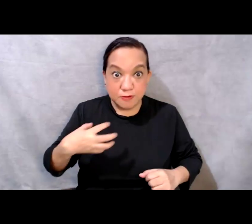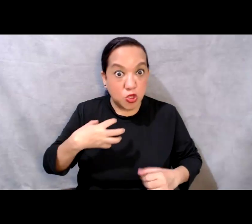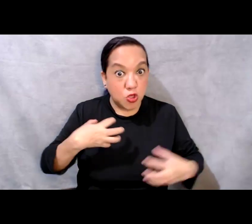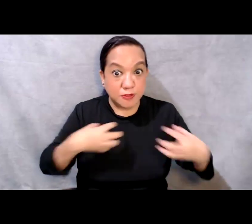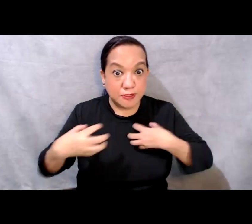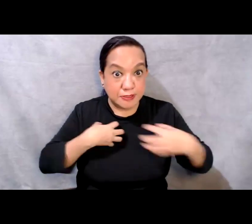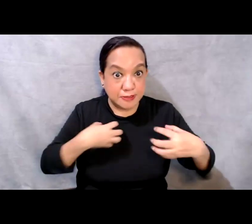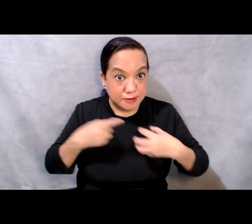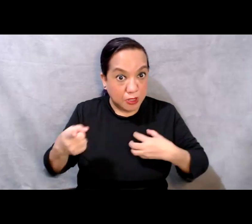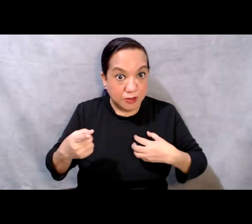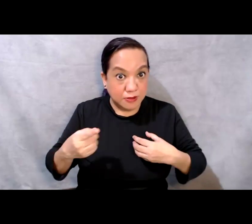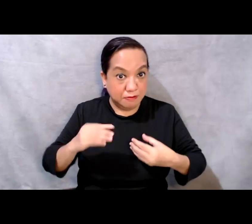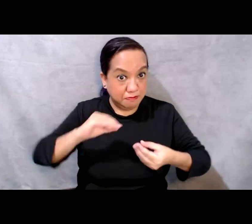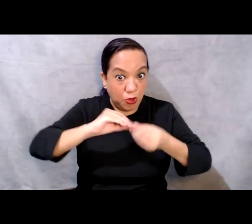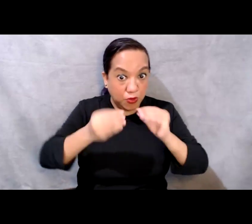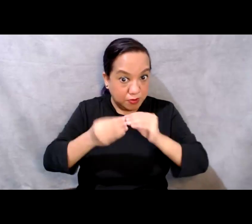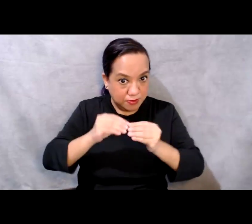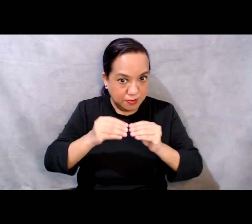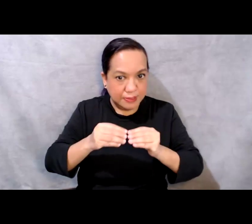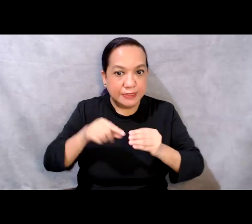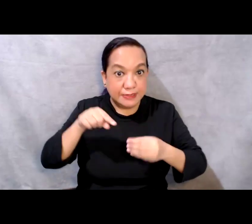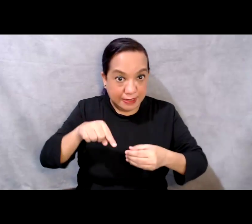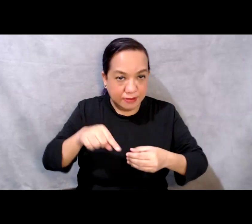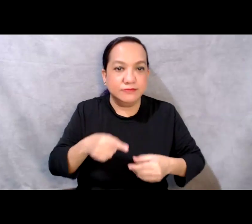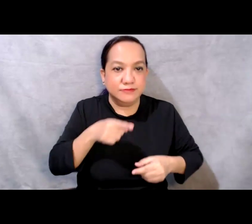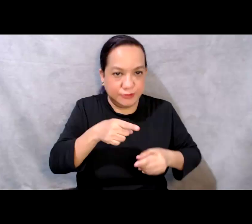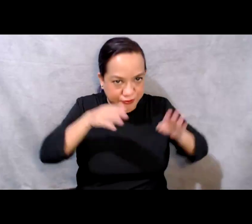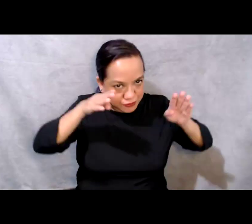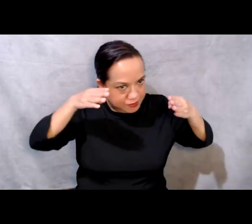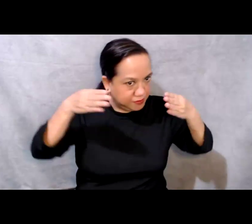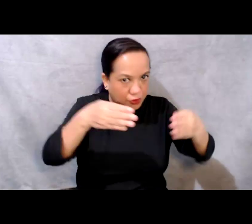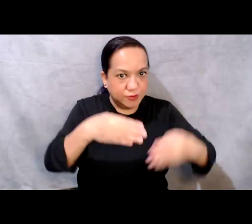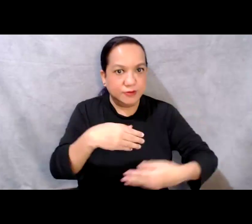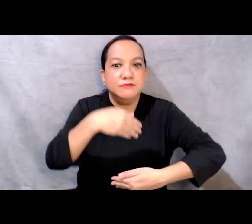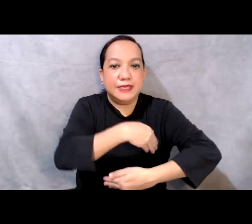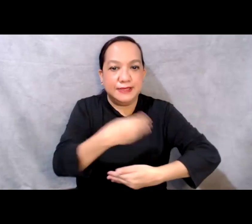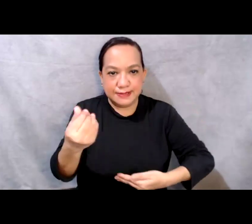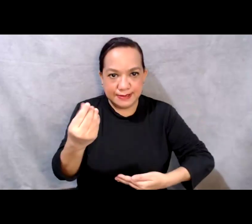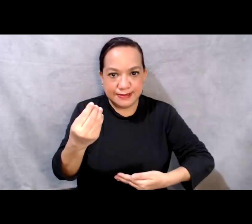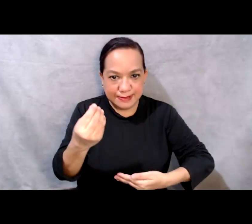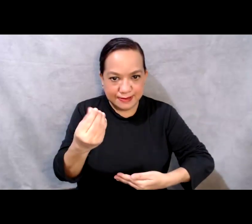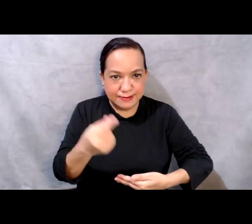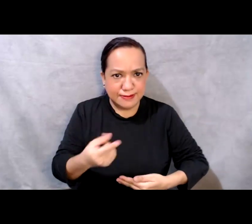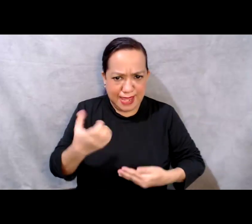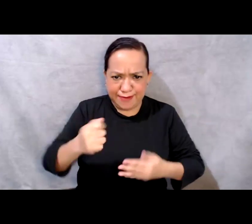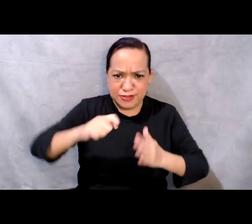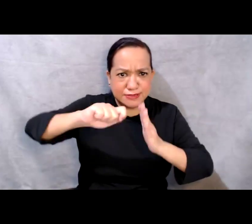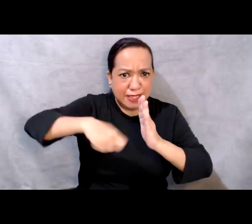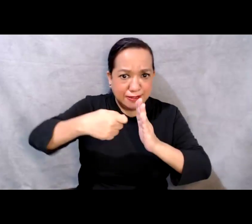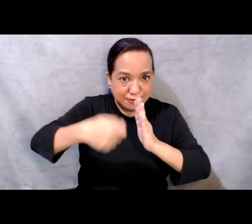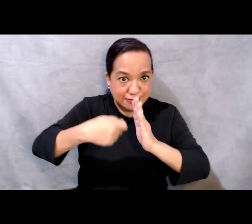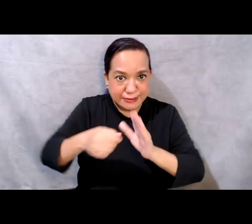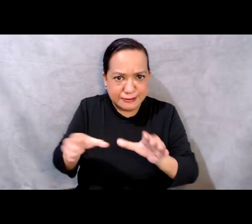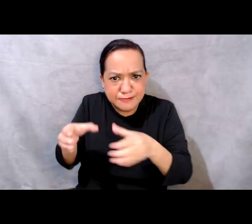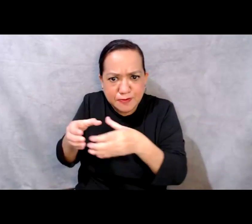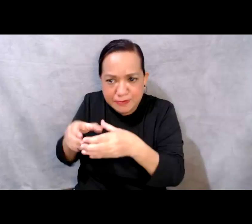but it is not independent. A project team led by management, problem-solving process led by management and